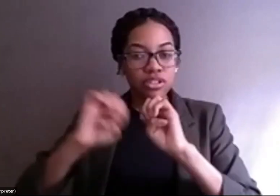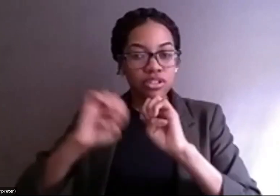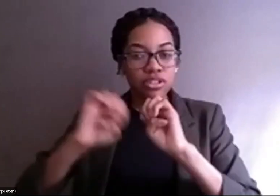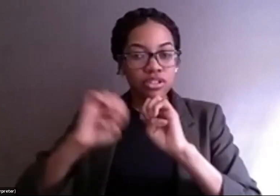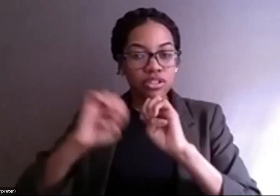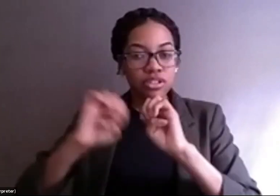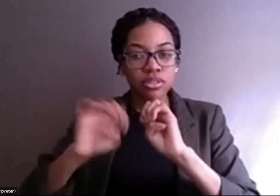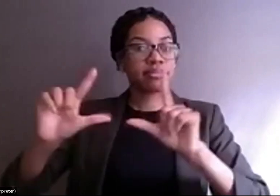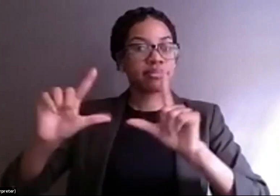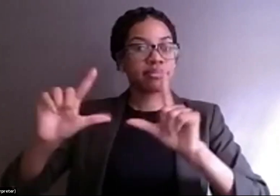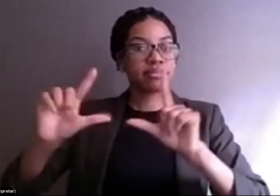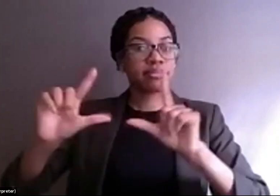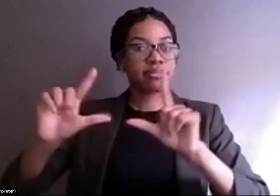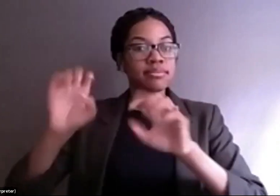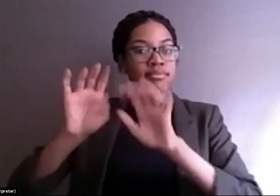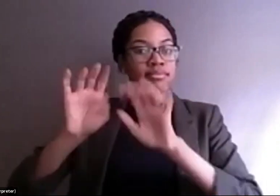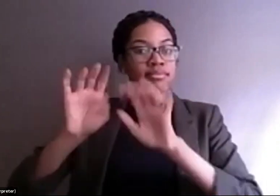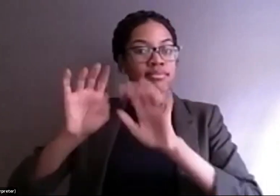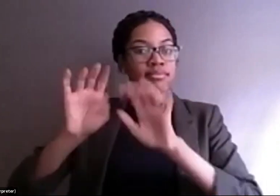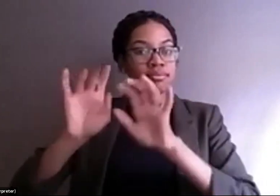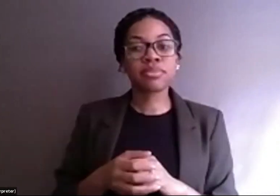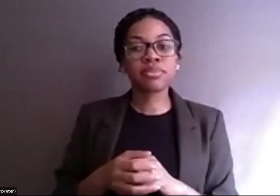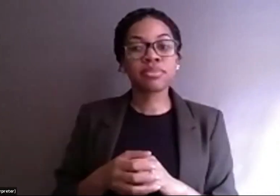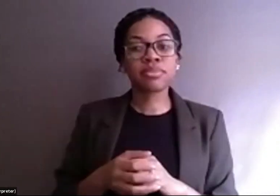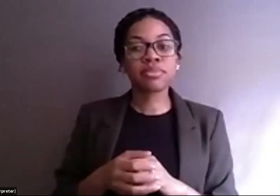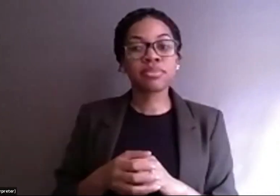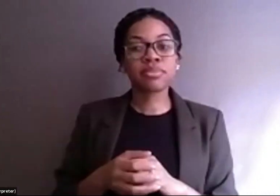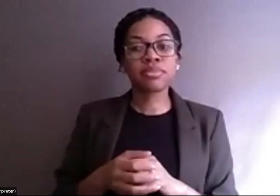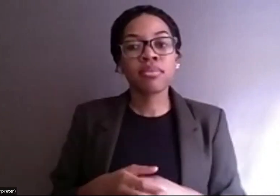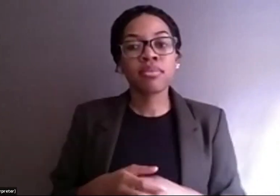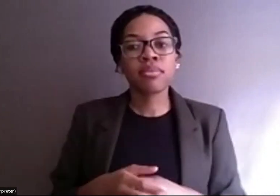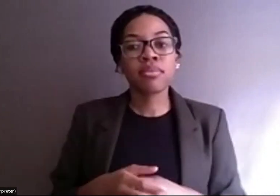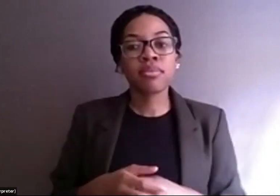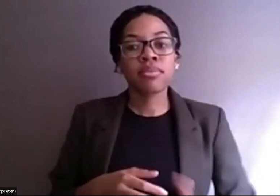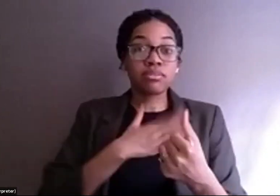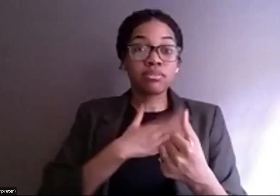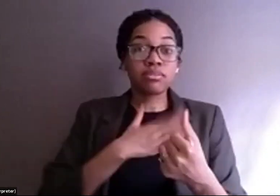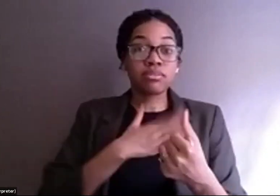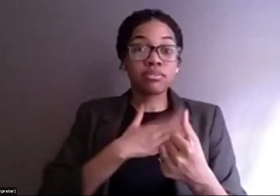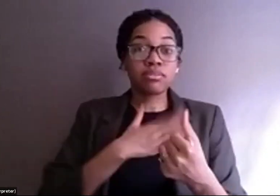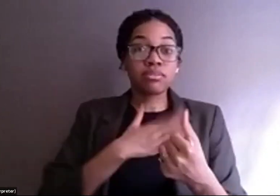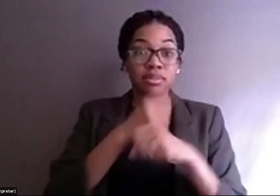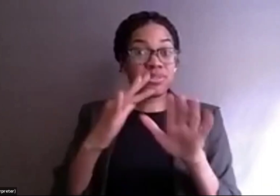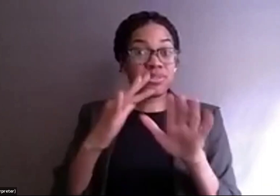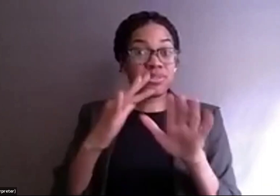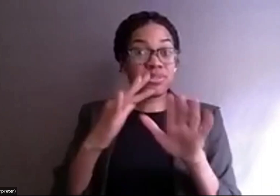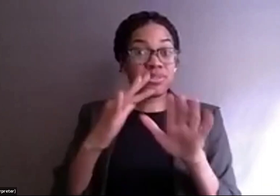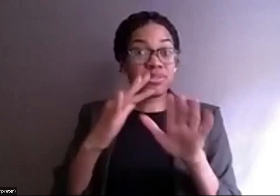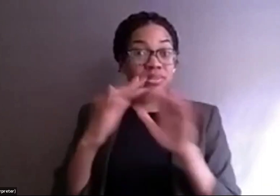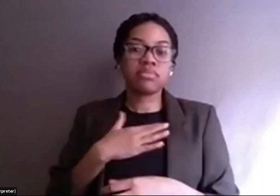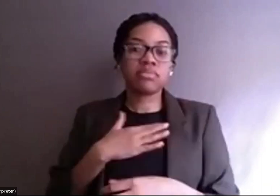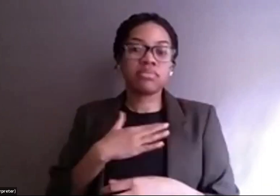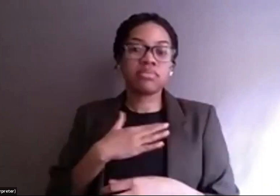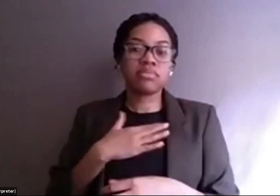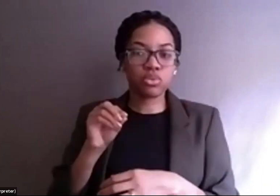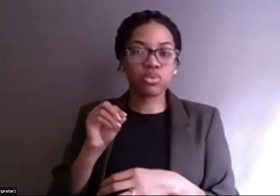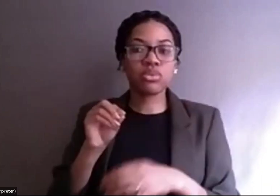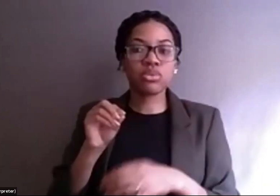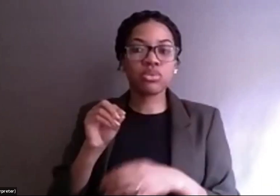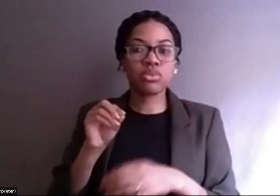had a question about teaching power. Well, first, please fill out that evaluation. If you have to leave early, let me slow down and say